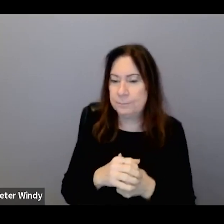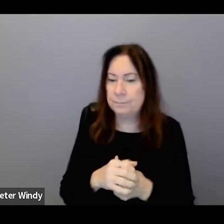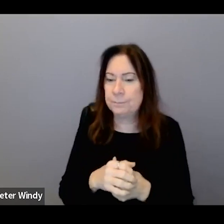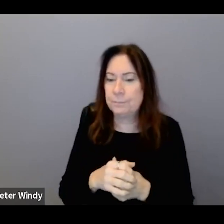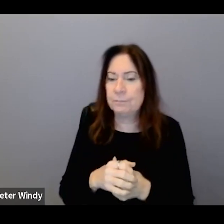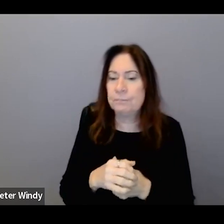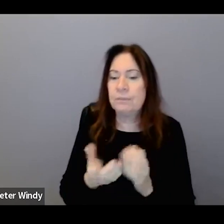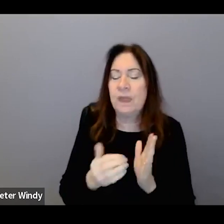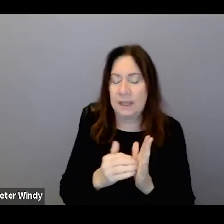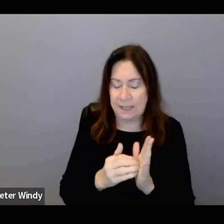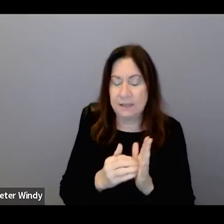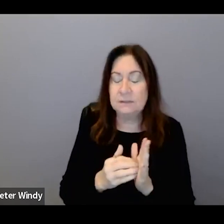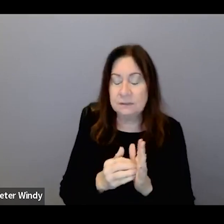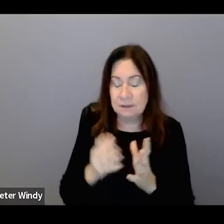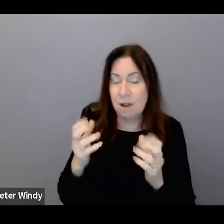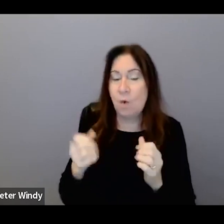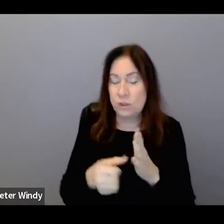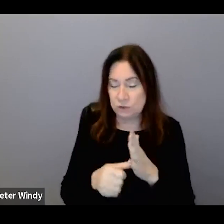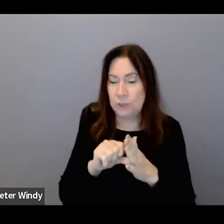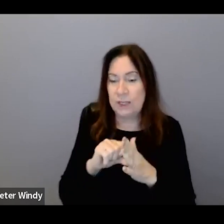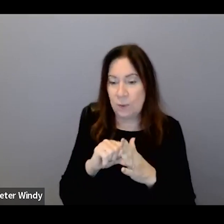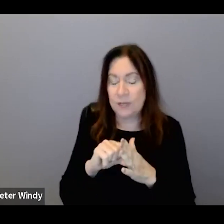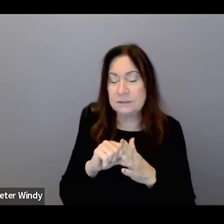Again, I just want to reiterate